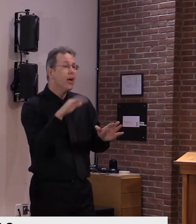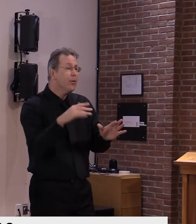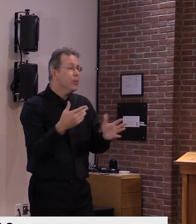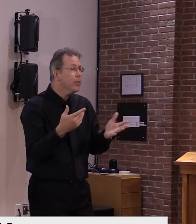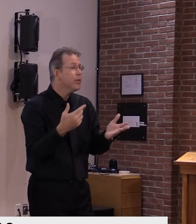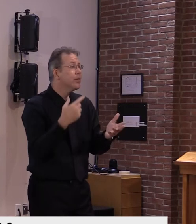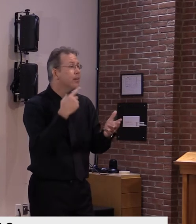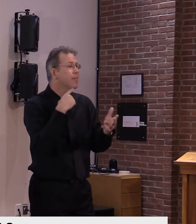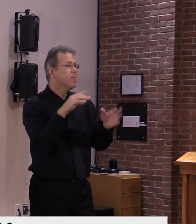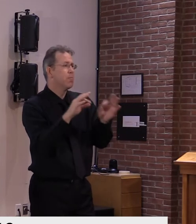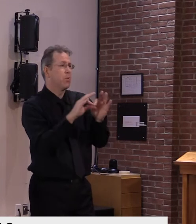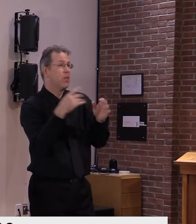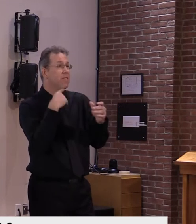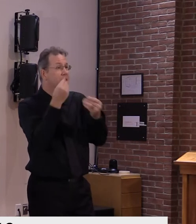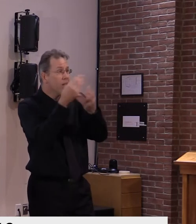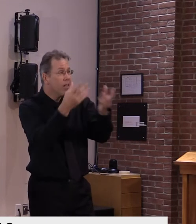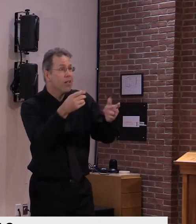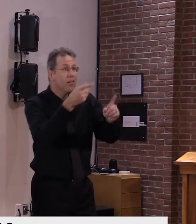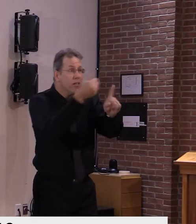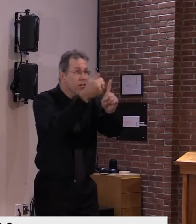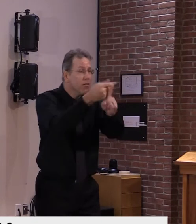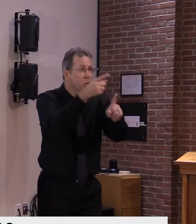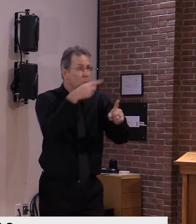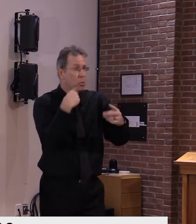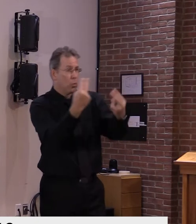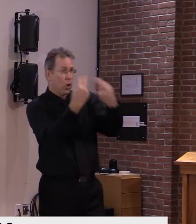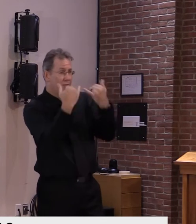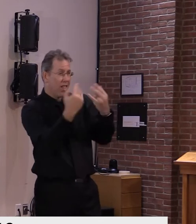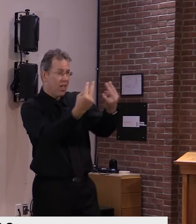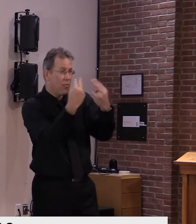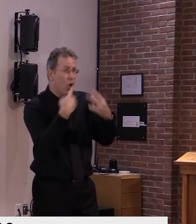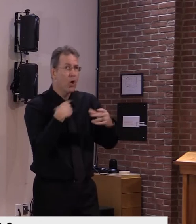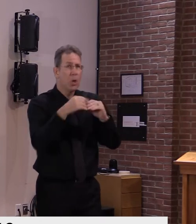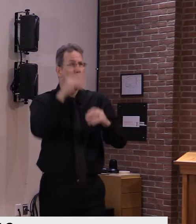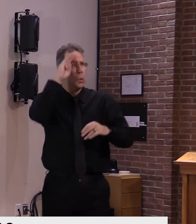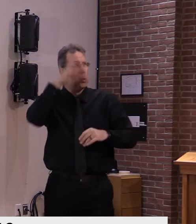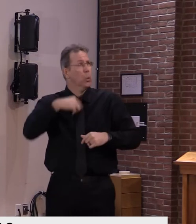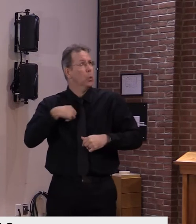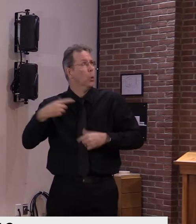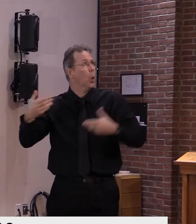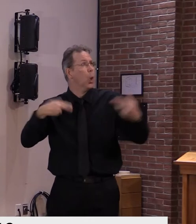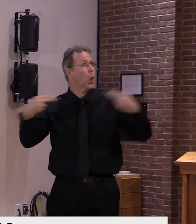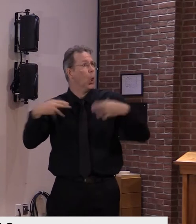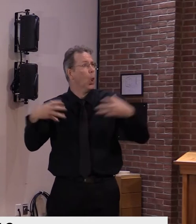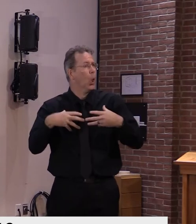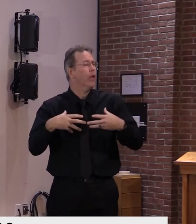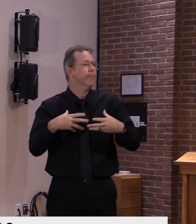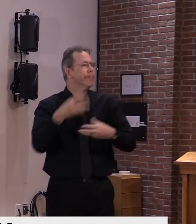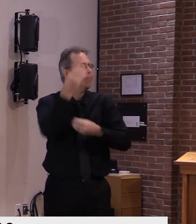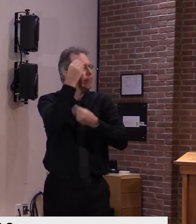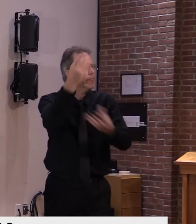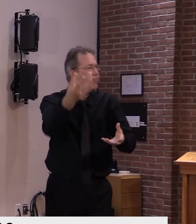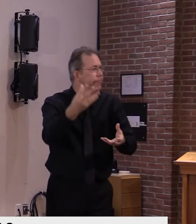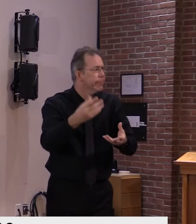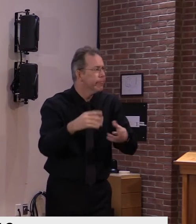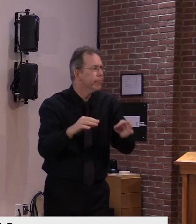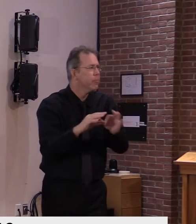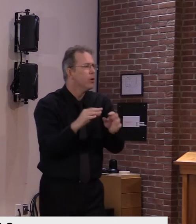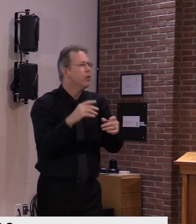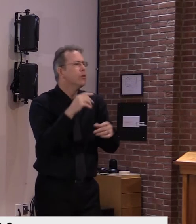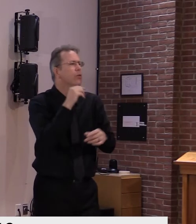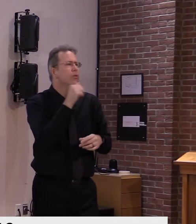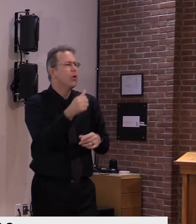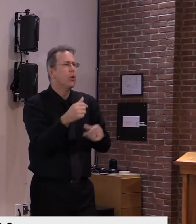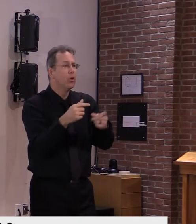of those gatherings yesterday, that you shouldn't send your kids to school next week. That you should